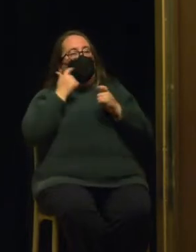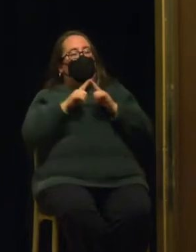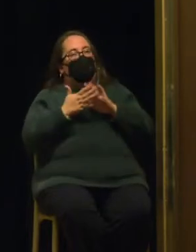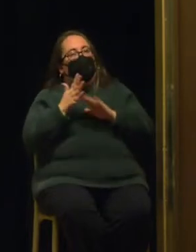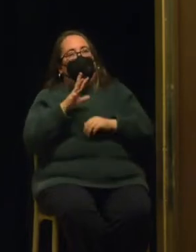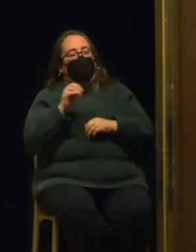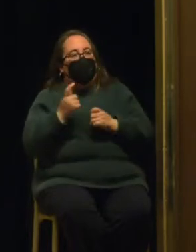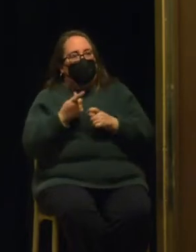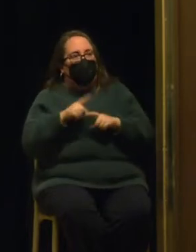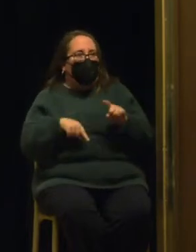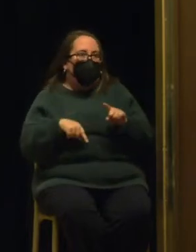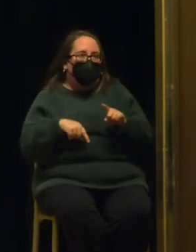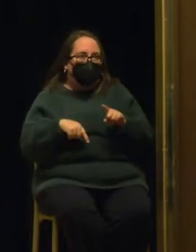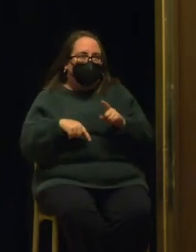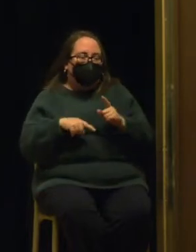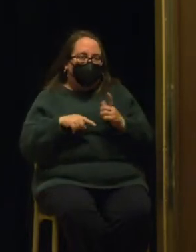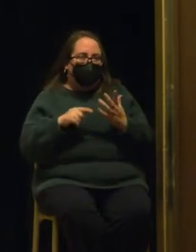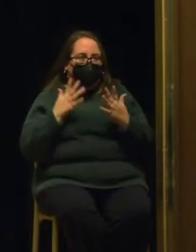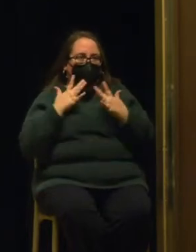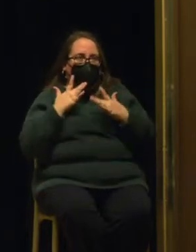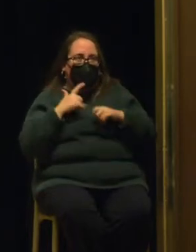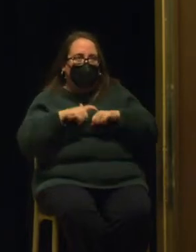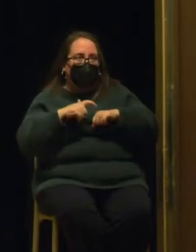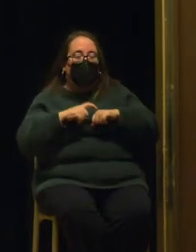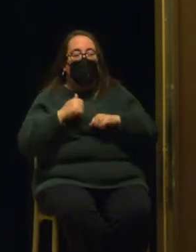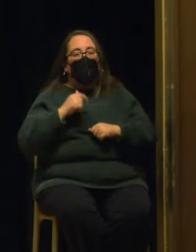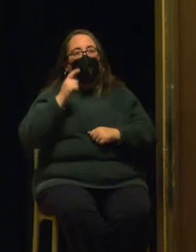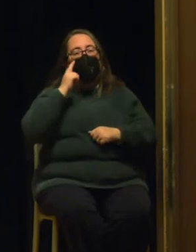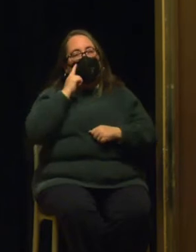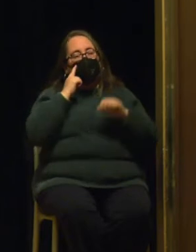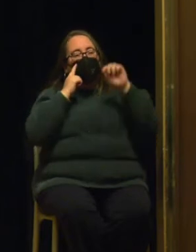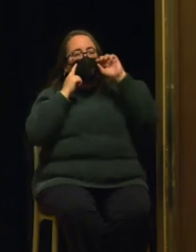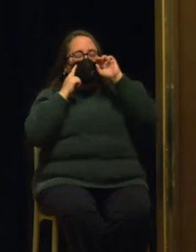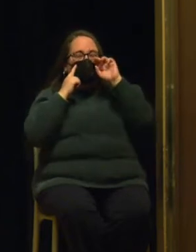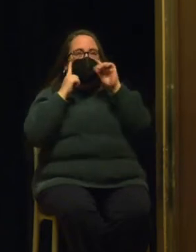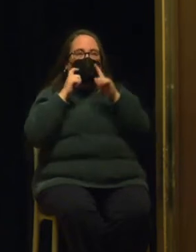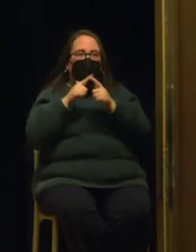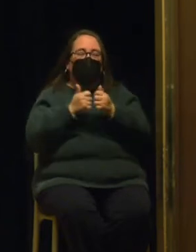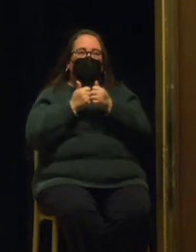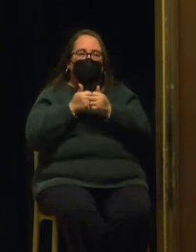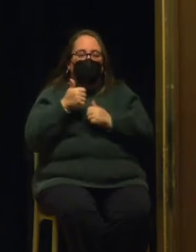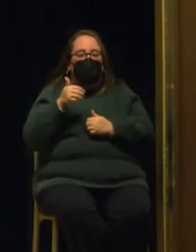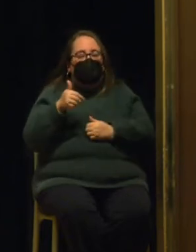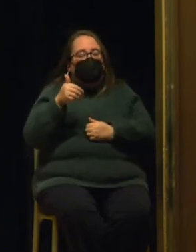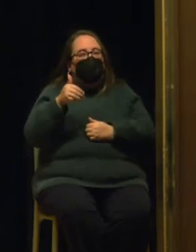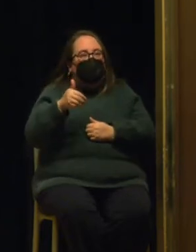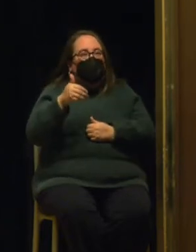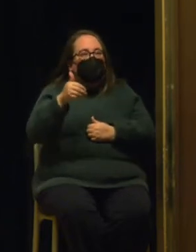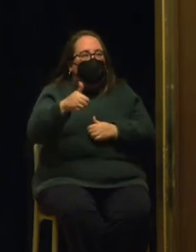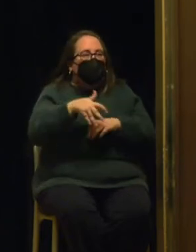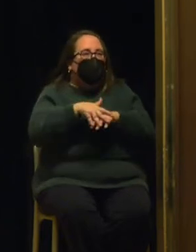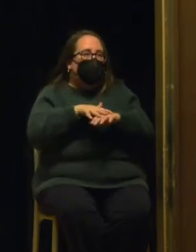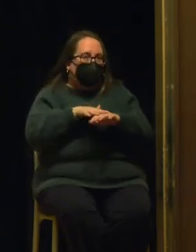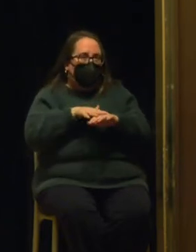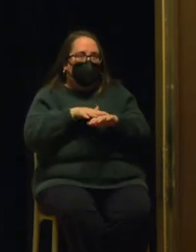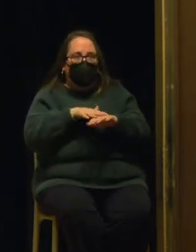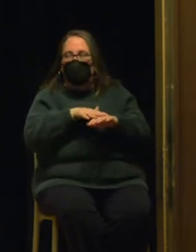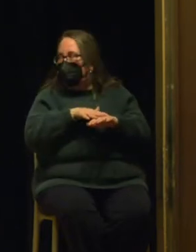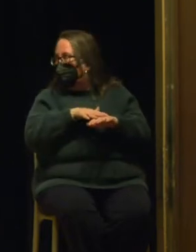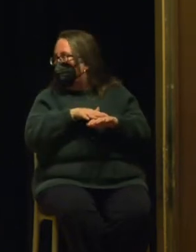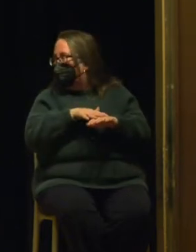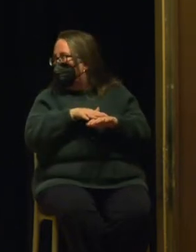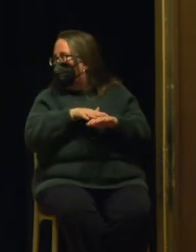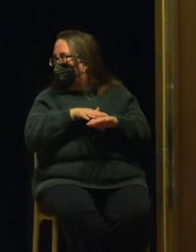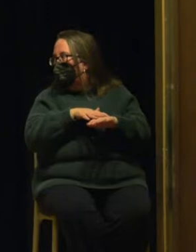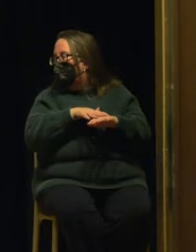you're not going to be successful. Yeah. So I think it's just, you just have to follow it. There's a young attorney, he's not as